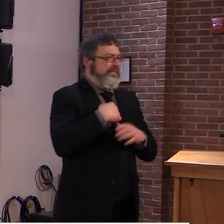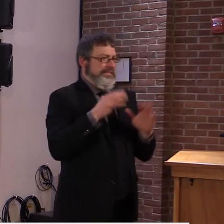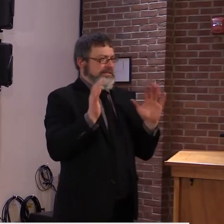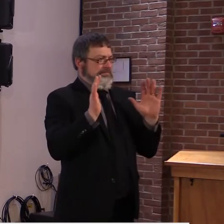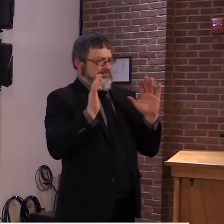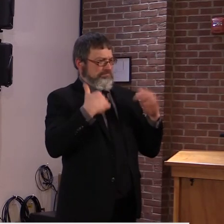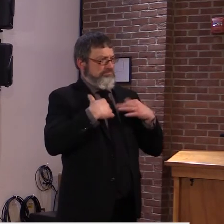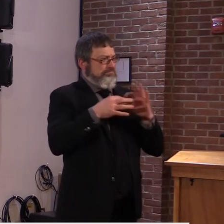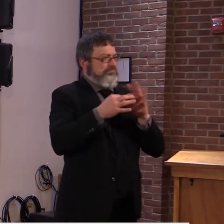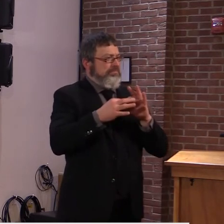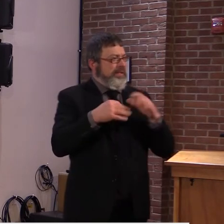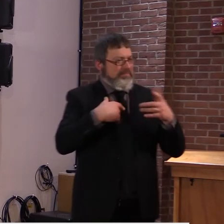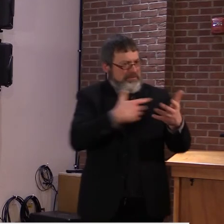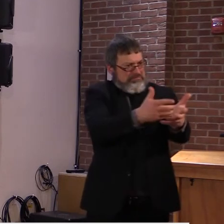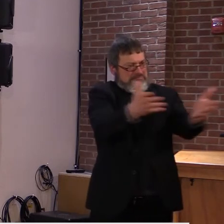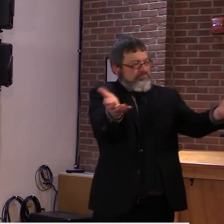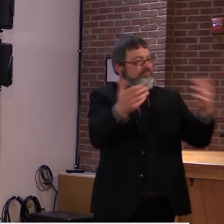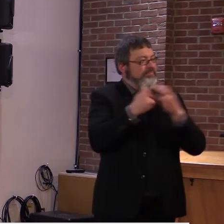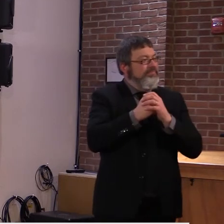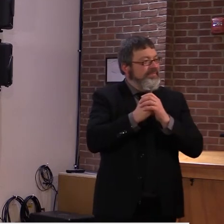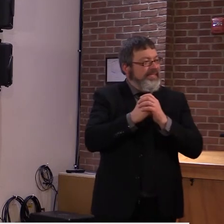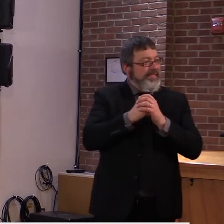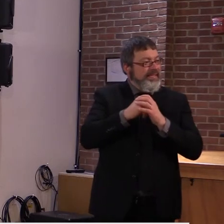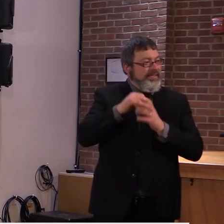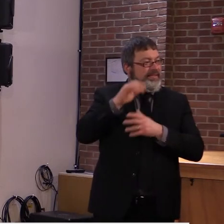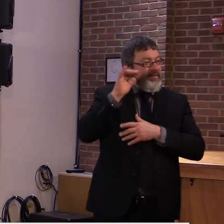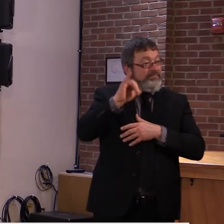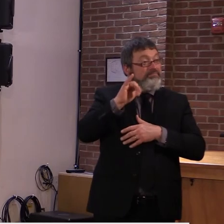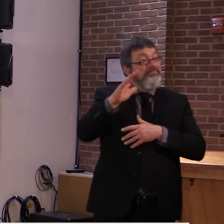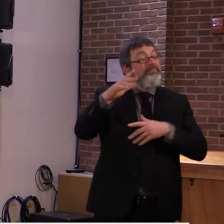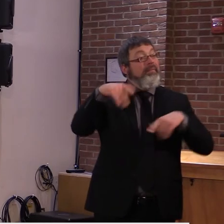what you said at Thanksgiving time, I know you like to pass the